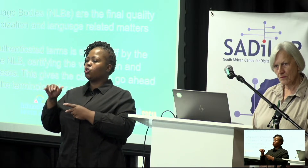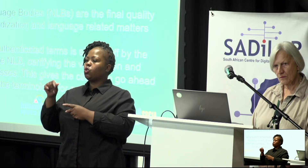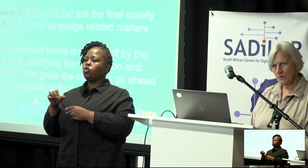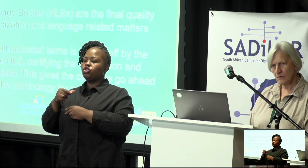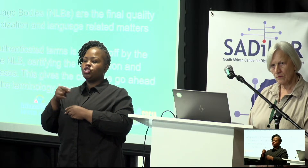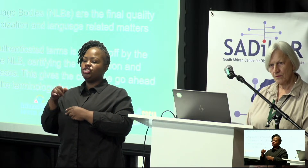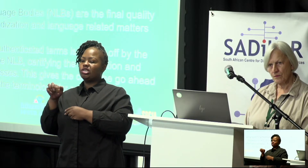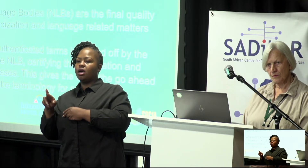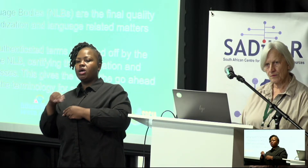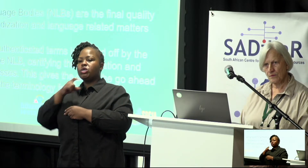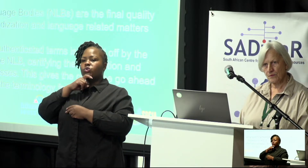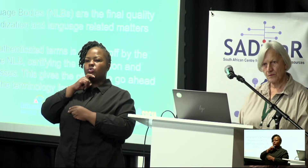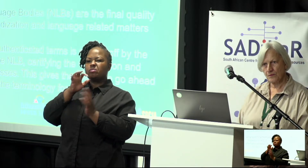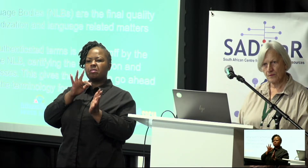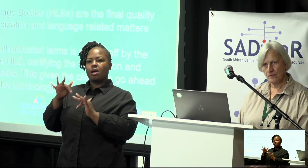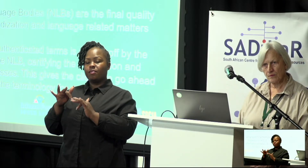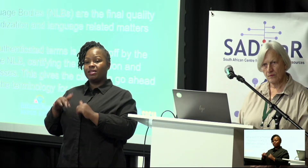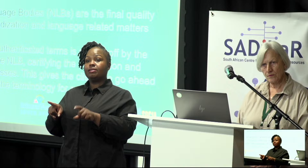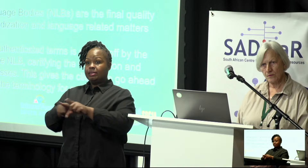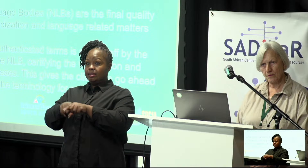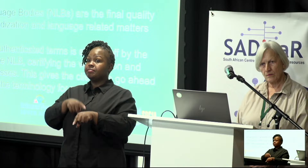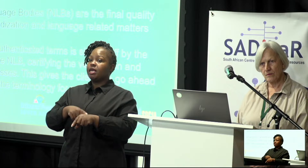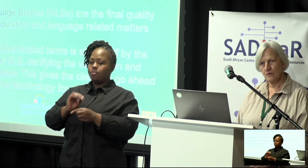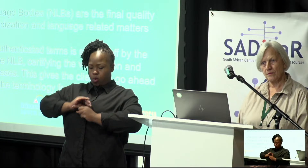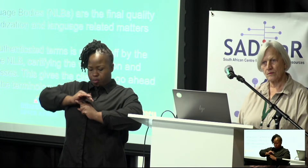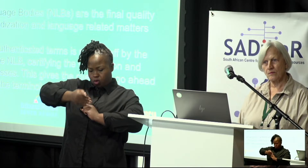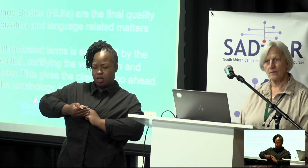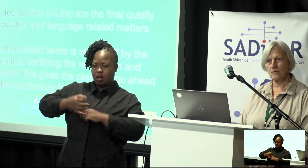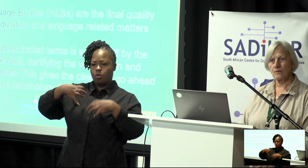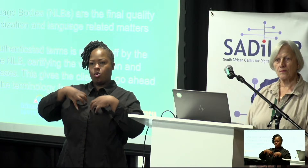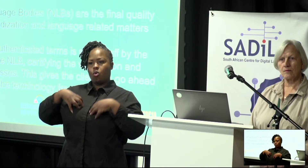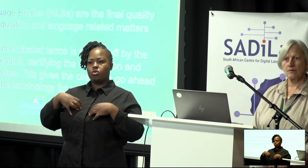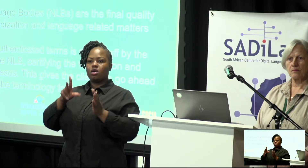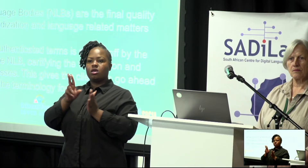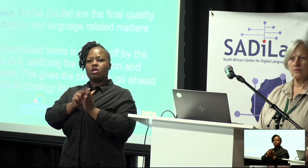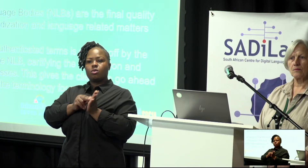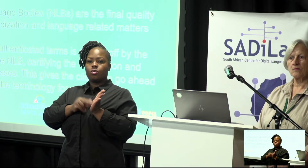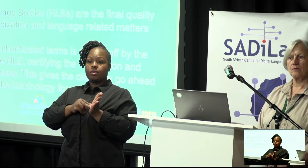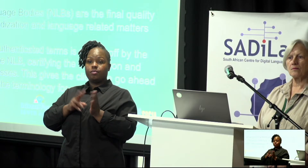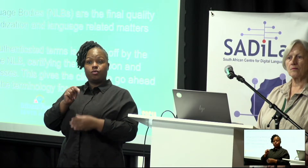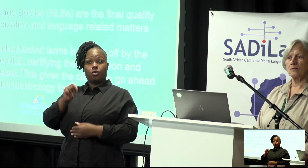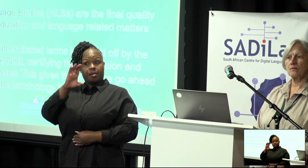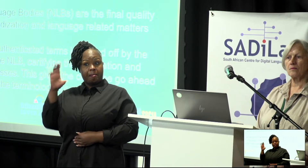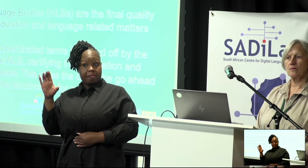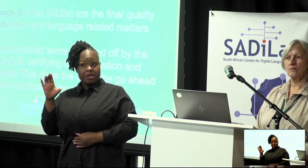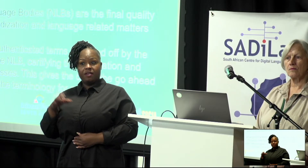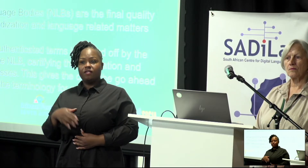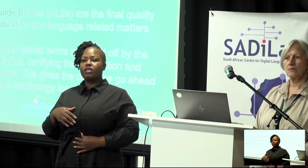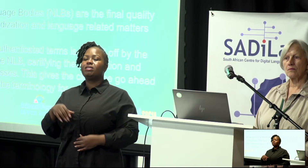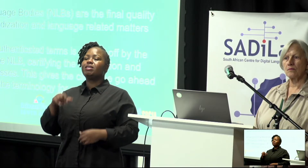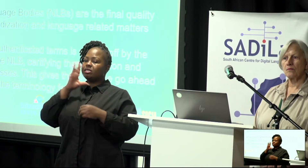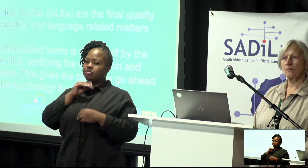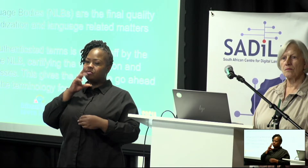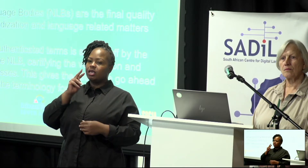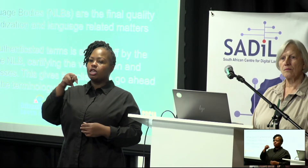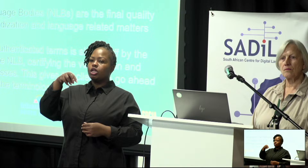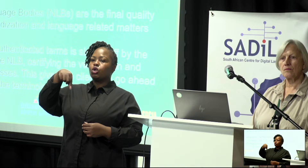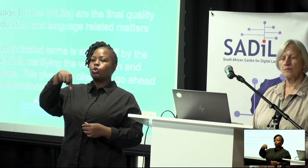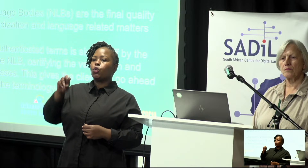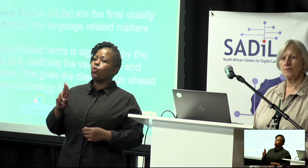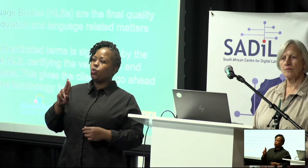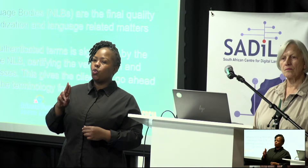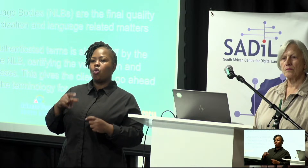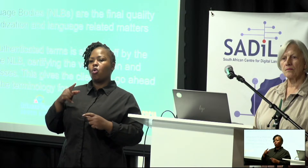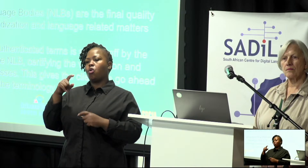cures. But at the same time, we do maintain, and that's how the recording works. In Northern Cape, if they speak Ngqu, we record it